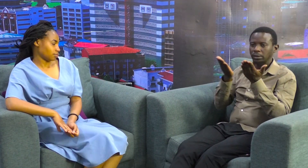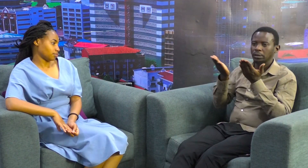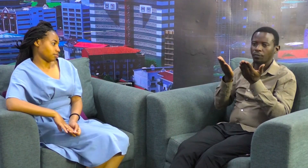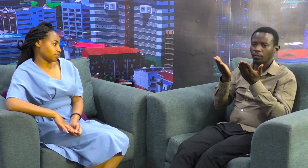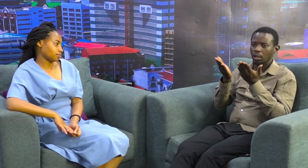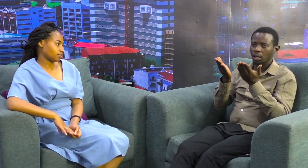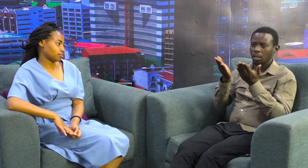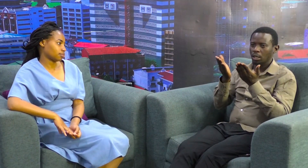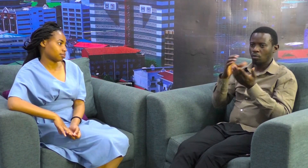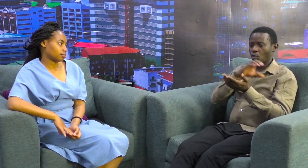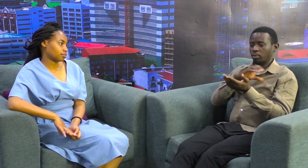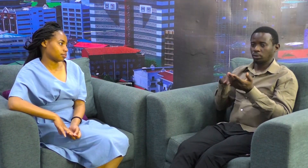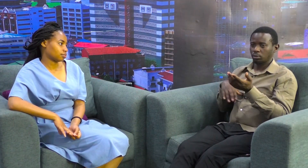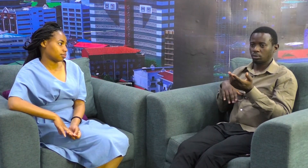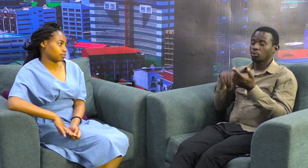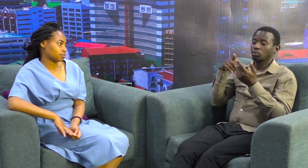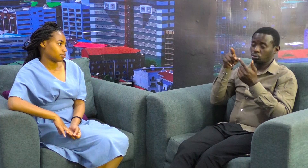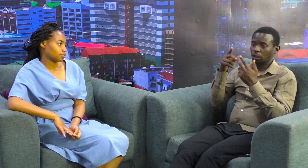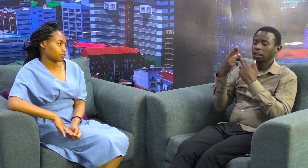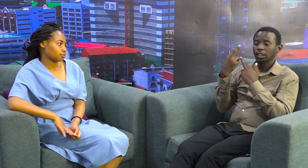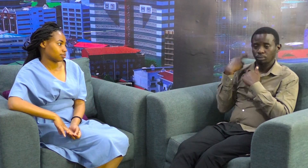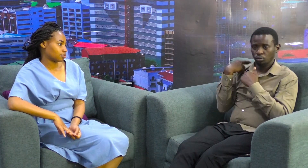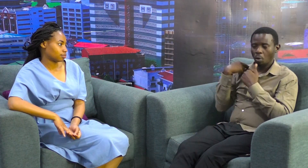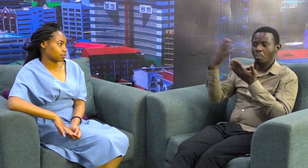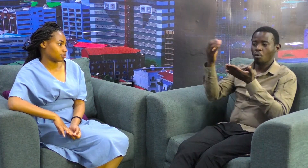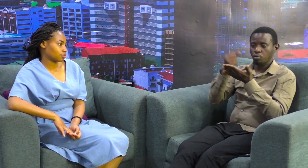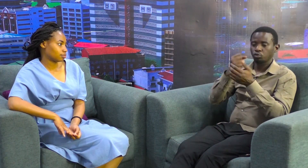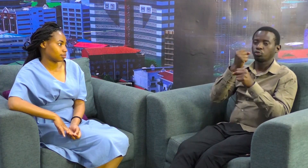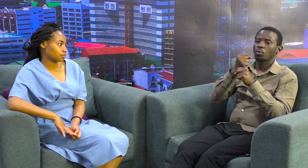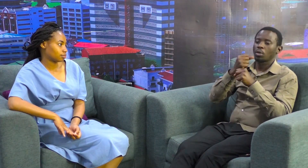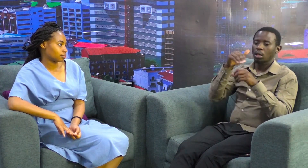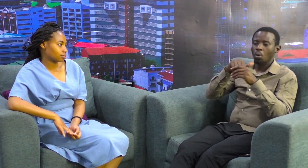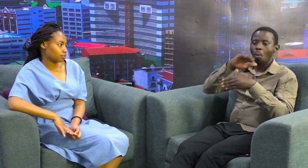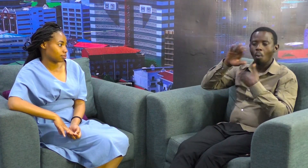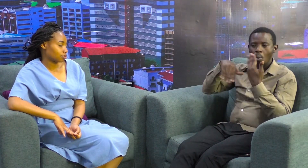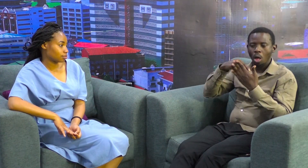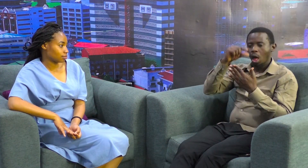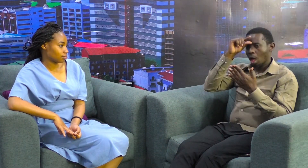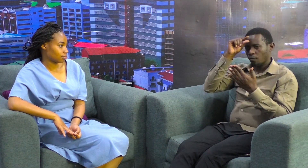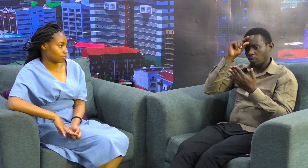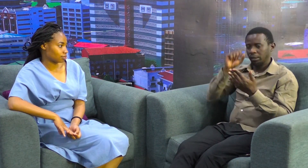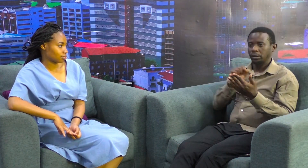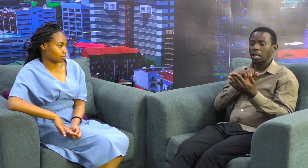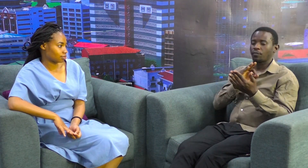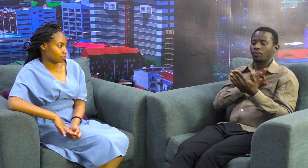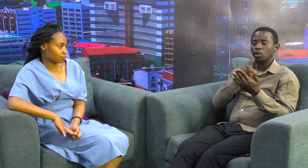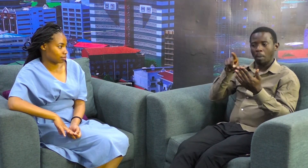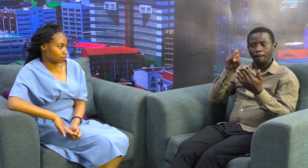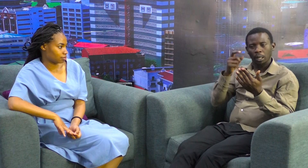a man, they're all they have to be open to these opportunities. It is the responsibility of the government and the